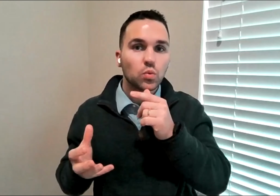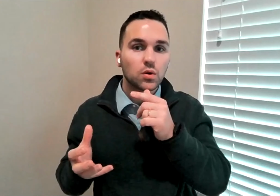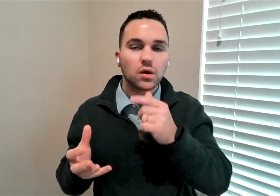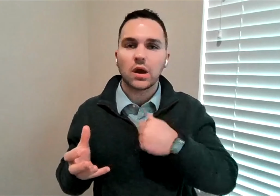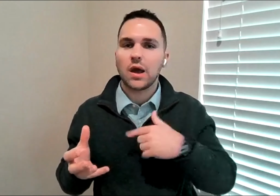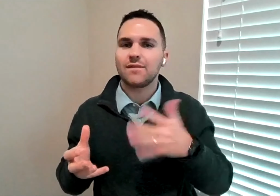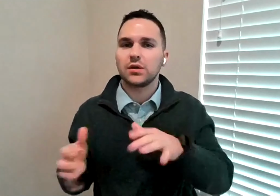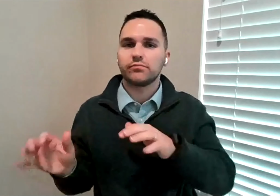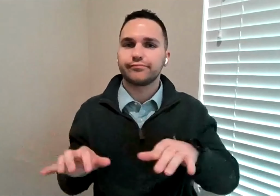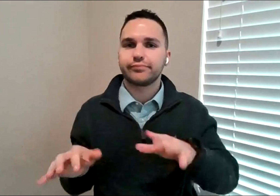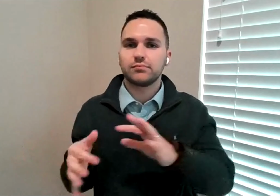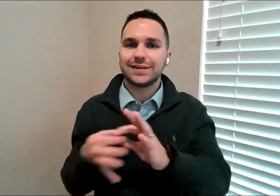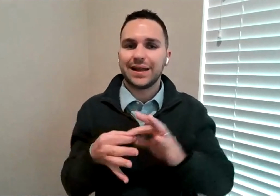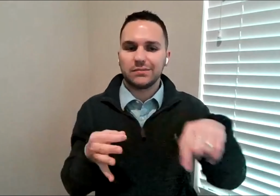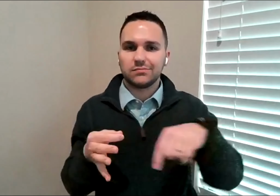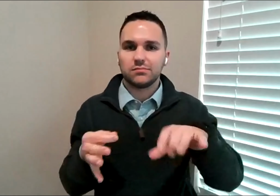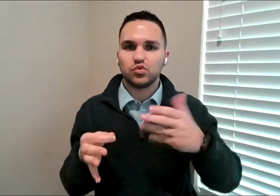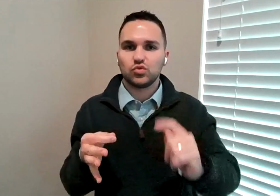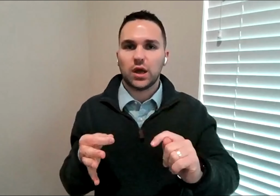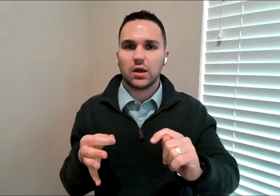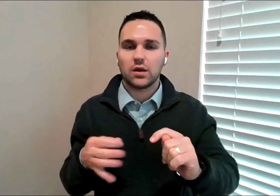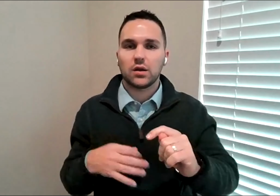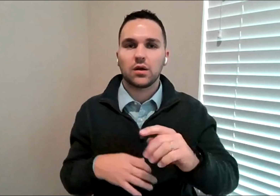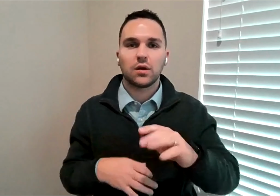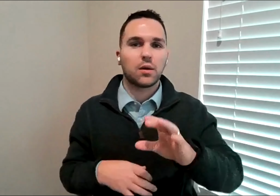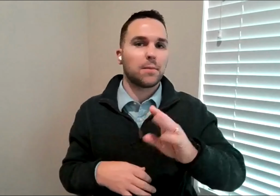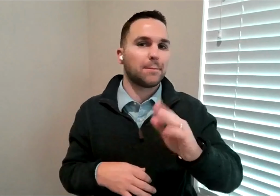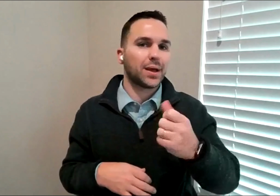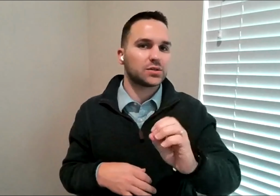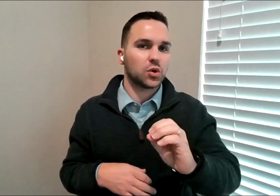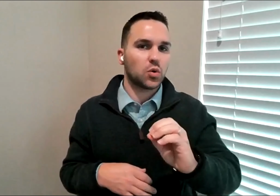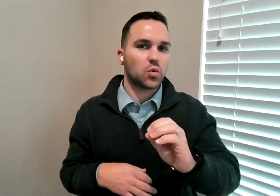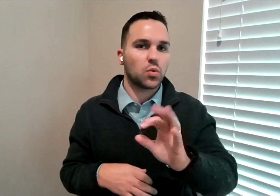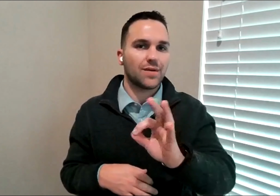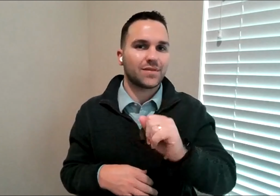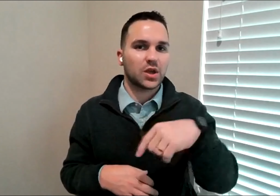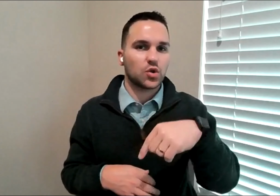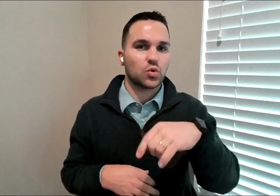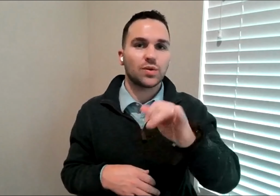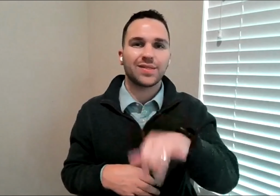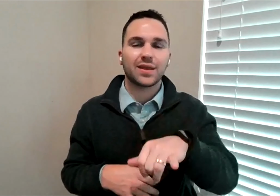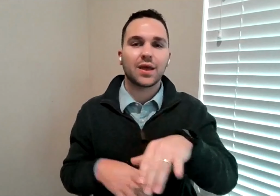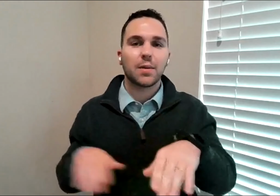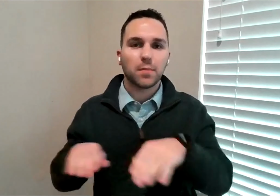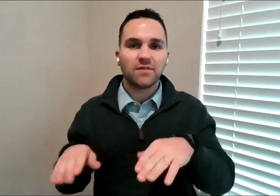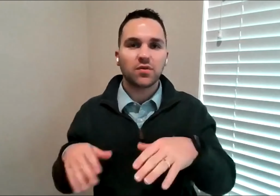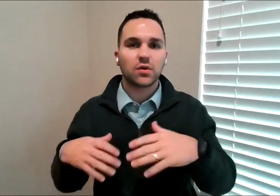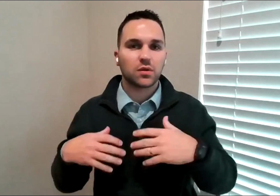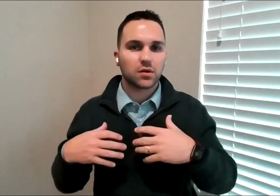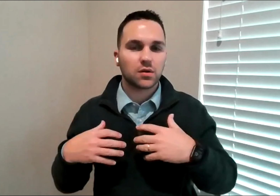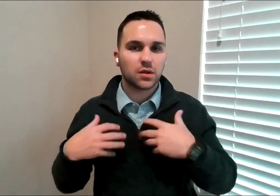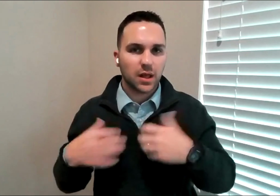link in the chat to our BOSO FAQ, which is Behavioral Health Administrative